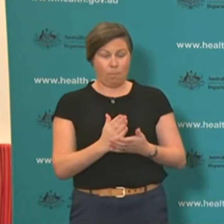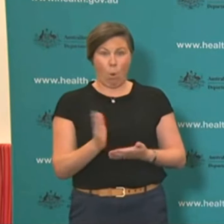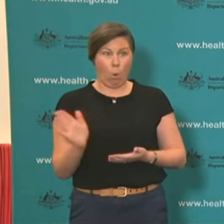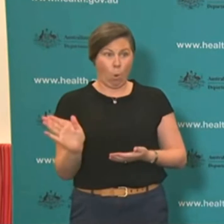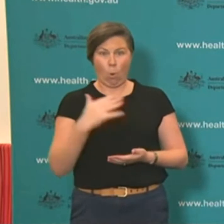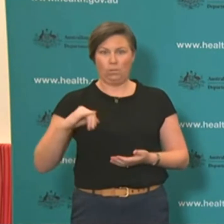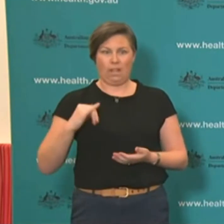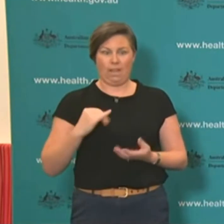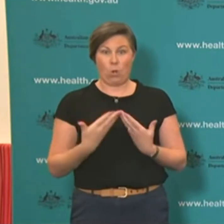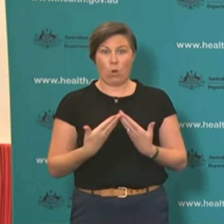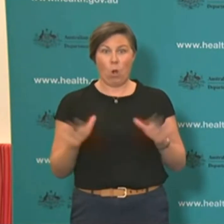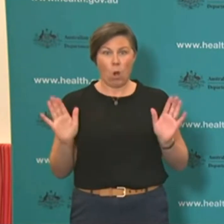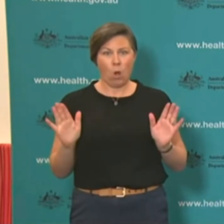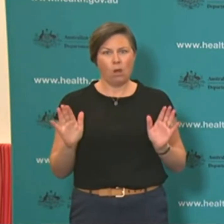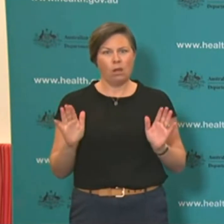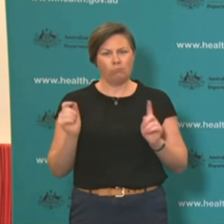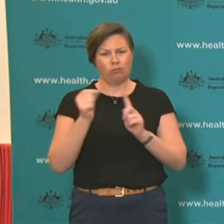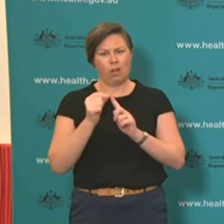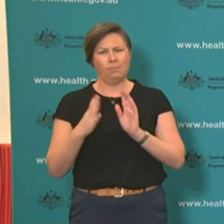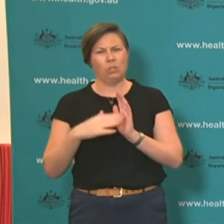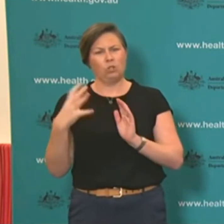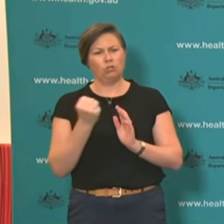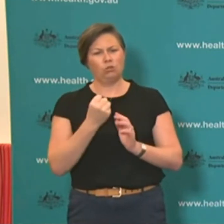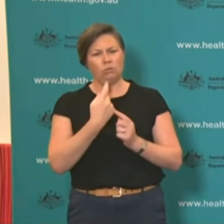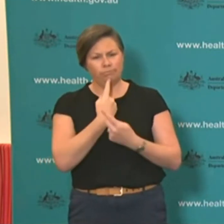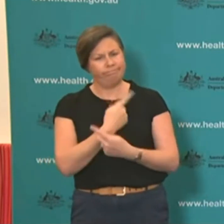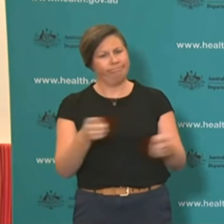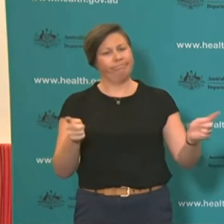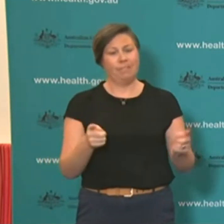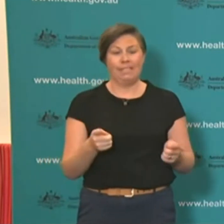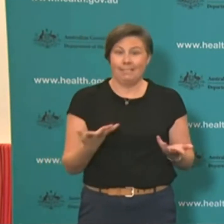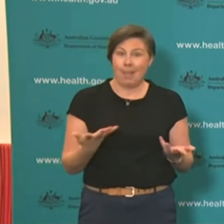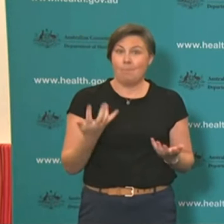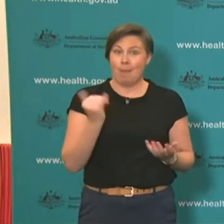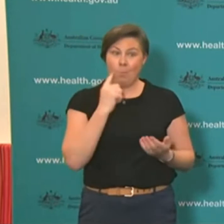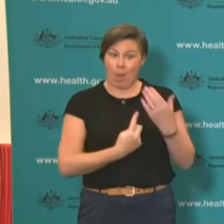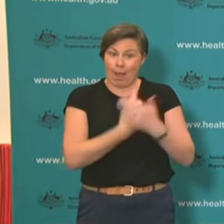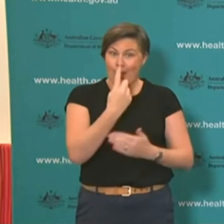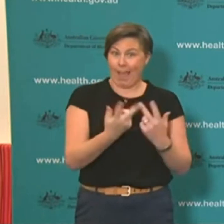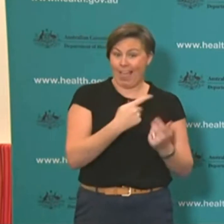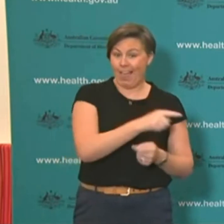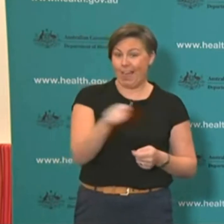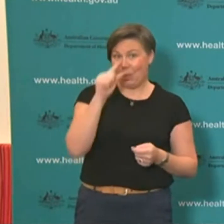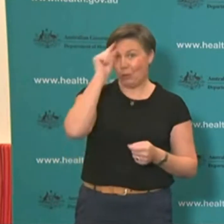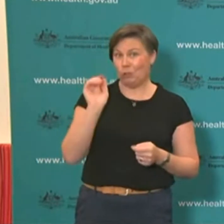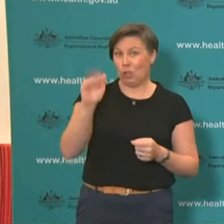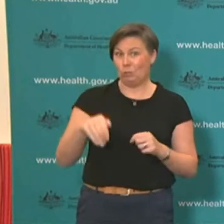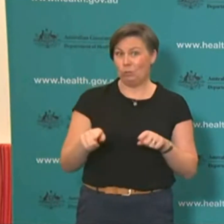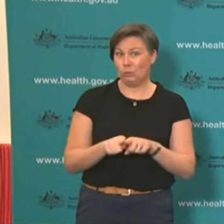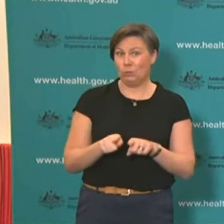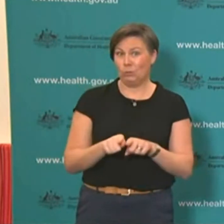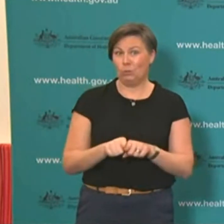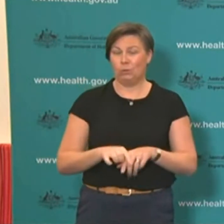anticipated staff losses were in the order of 1/5 to 1/3, which is still an enormous number to have